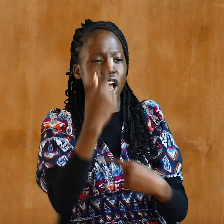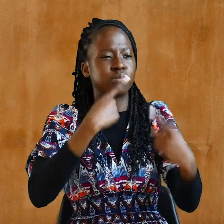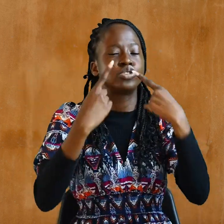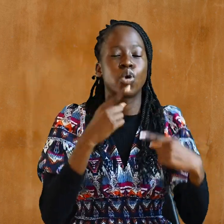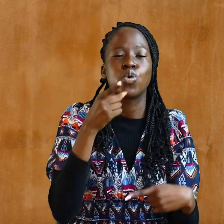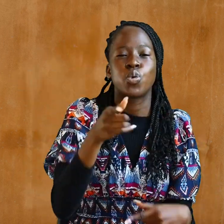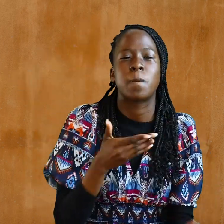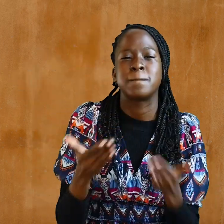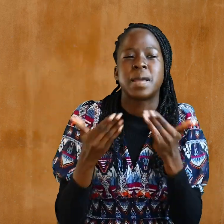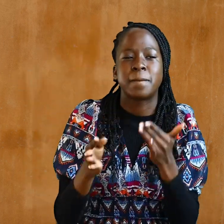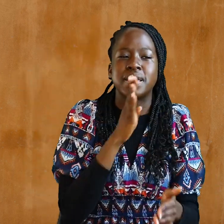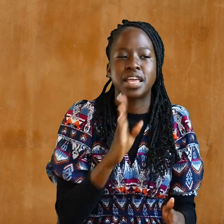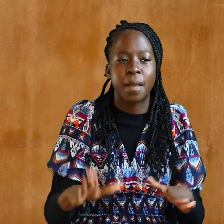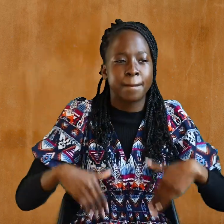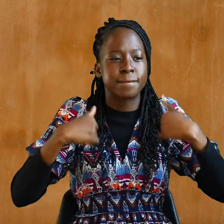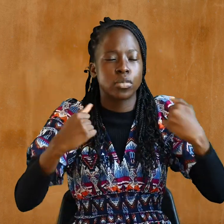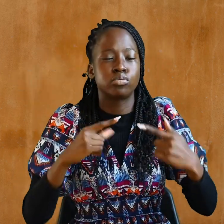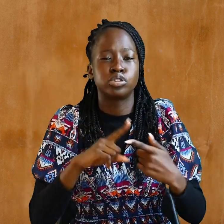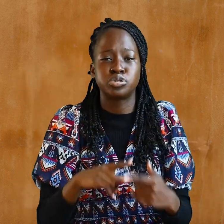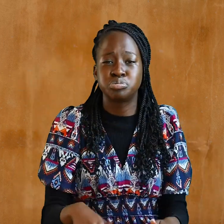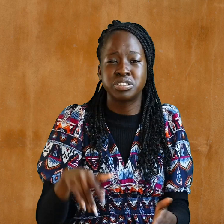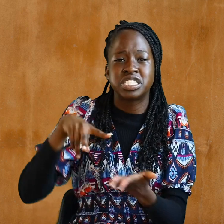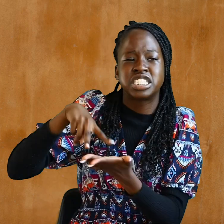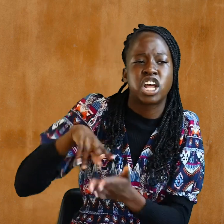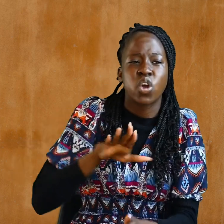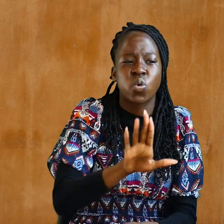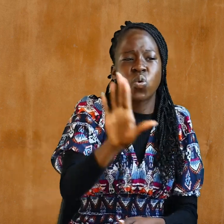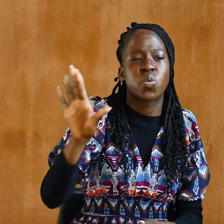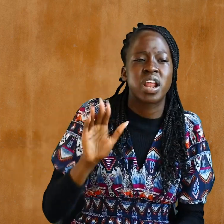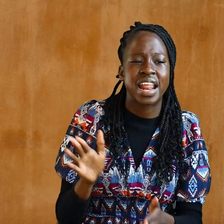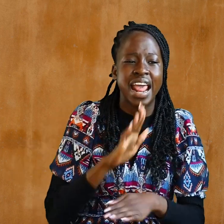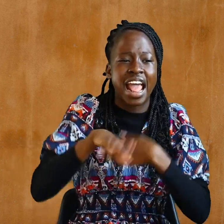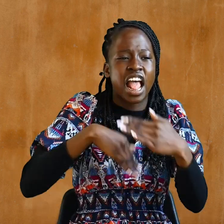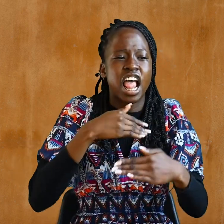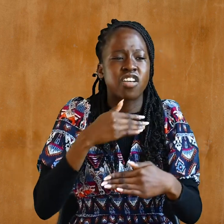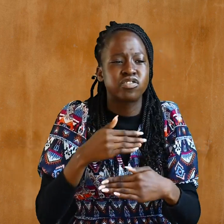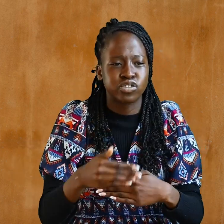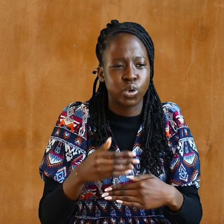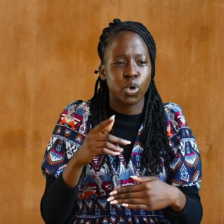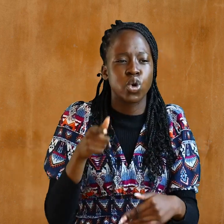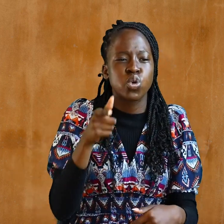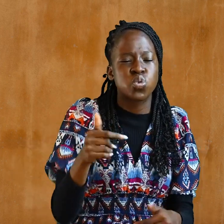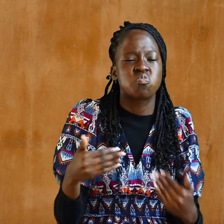to stand your ground, and after you have done everything to stand.